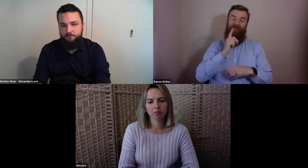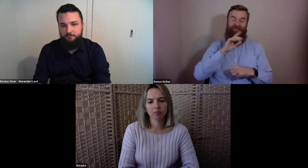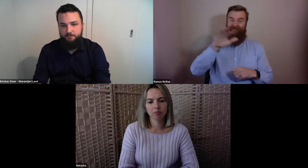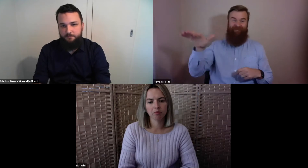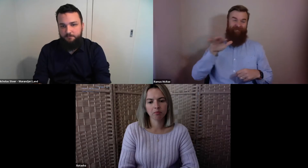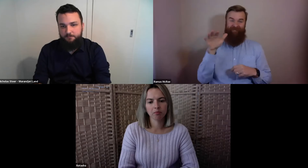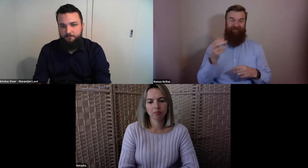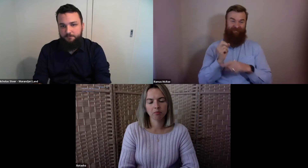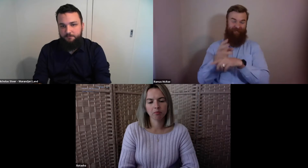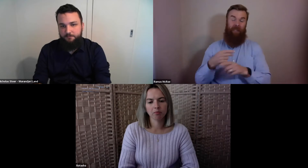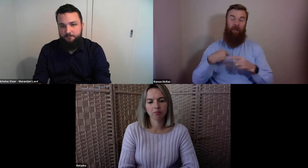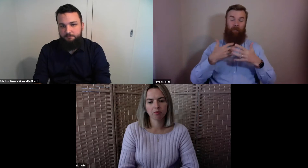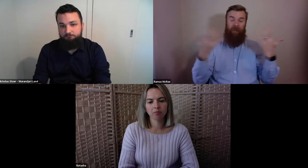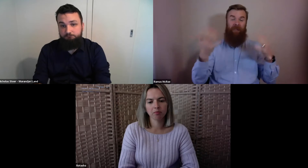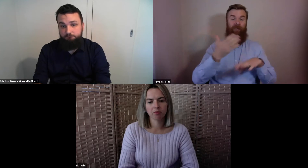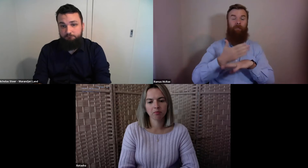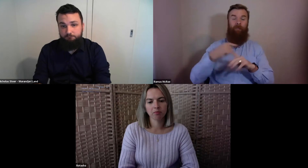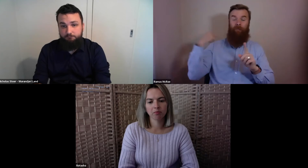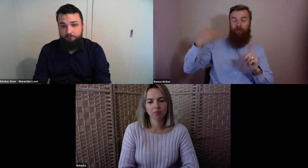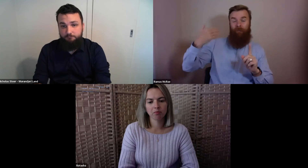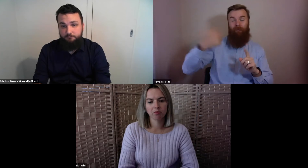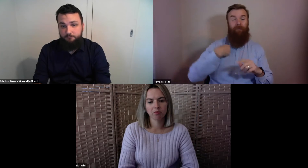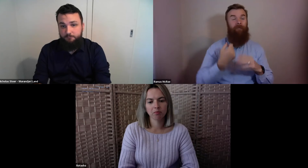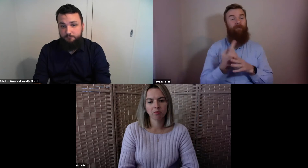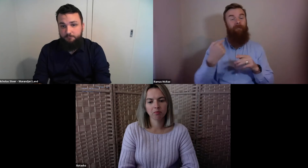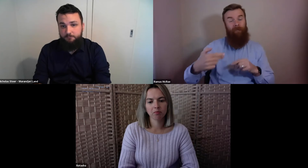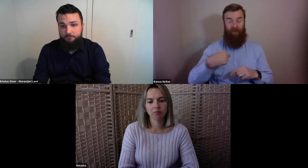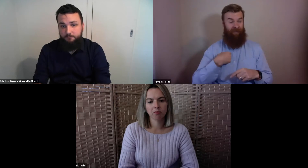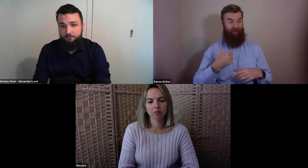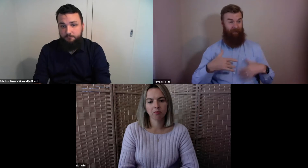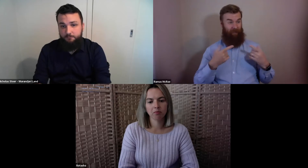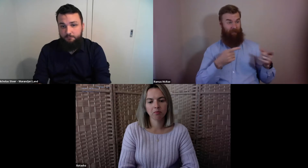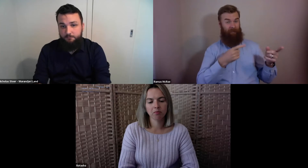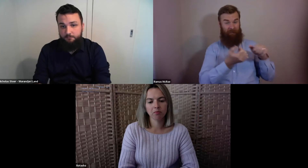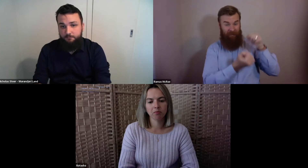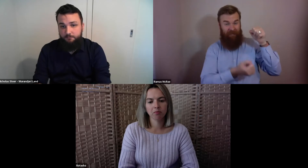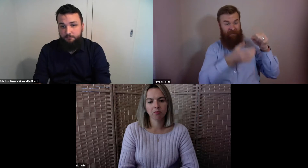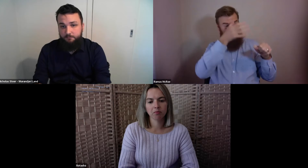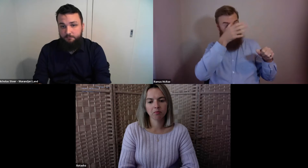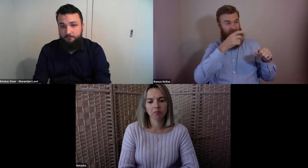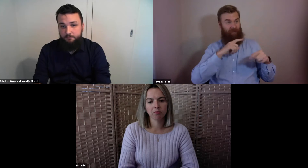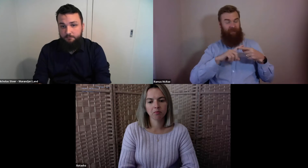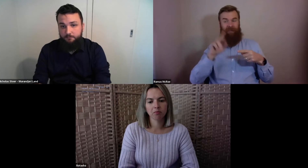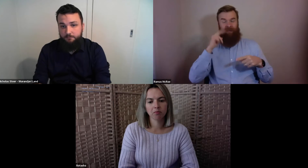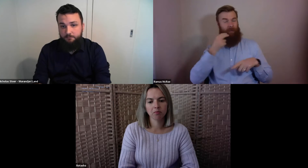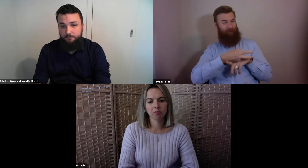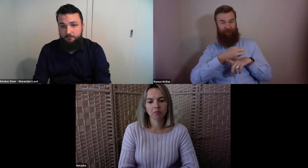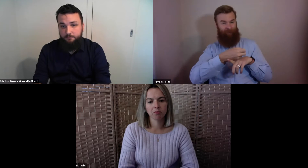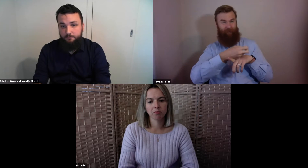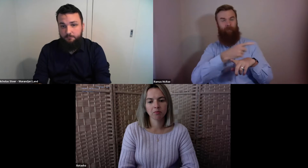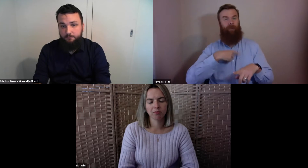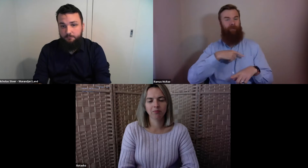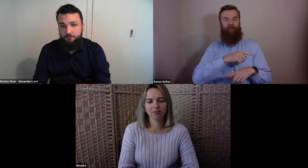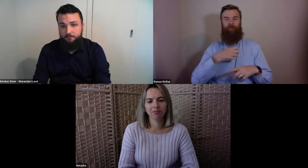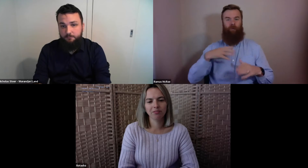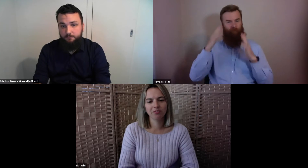language, people are using a spoken language, and they're not distracted by that. There's a lot of jobs I've had in the past where you